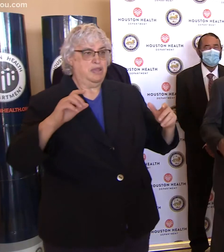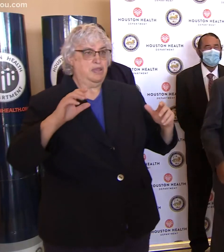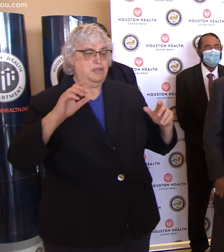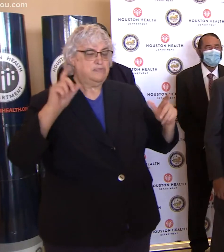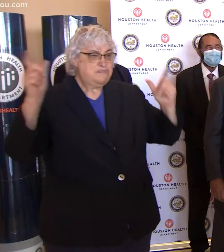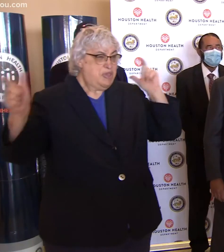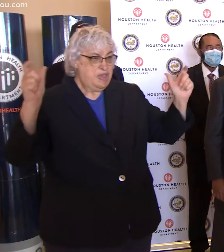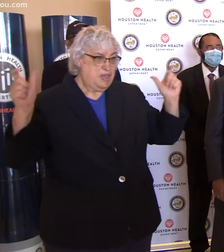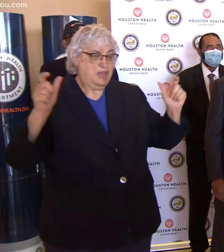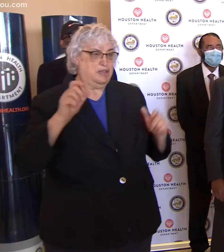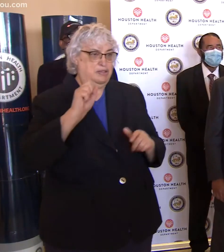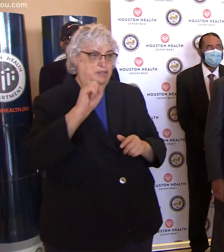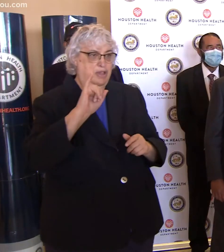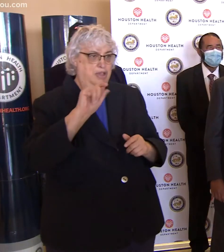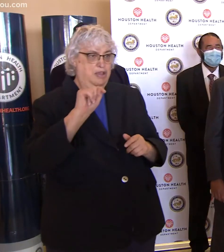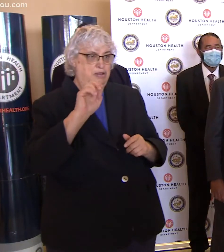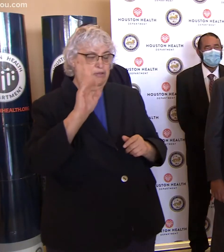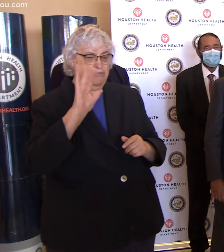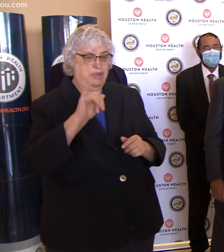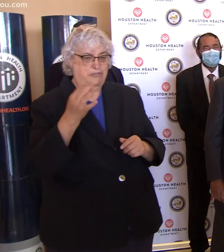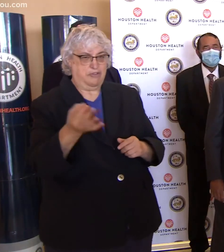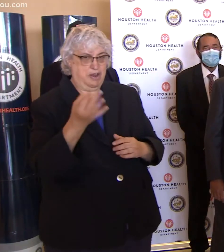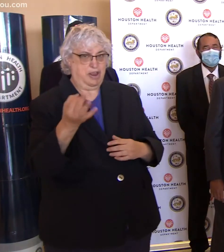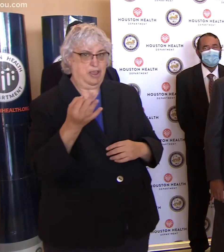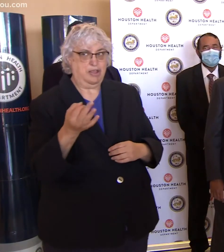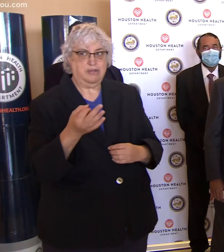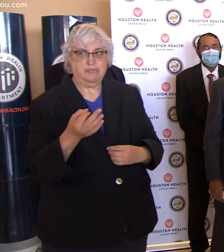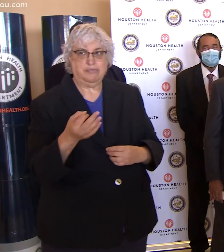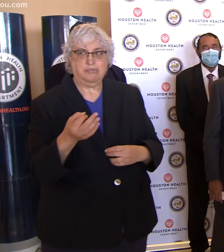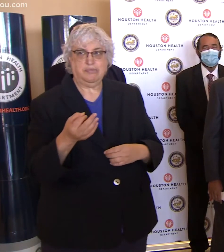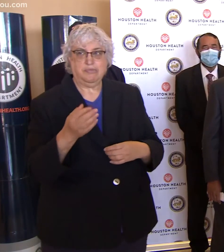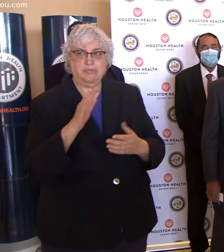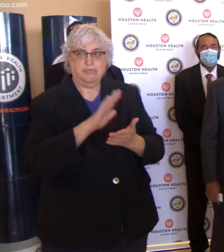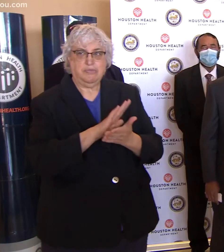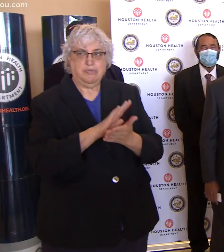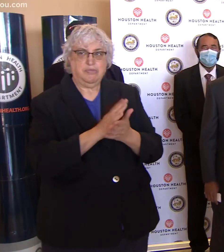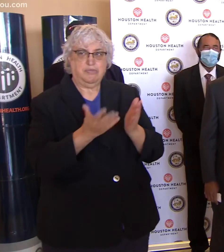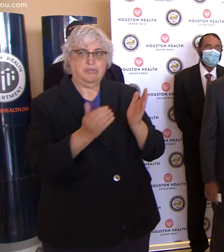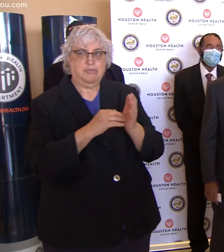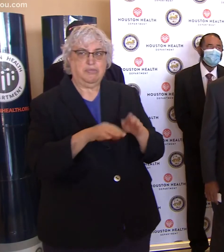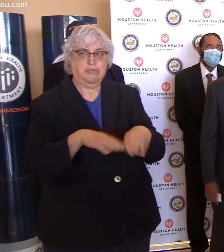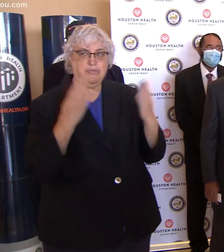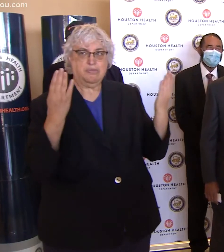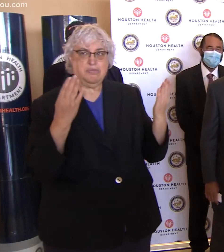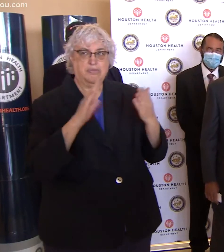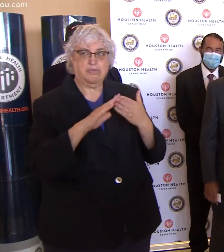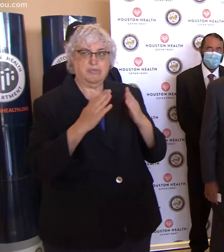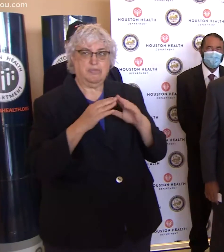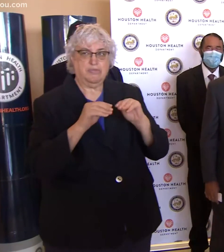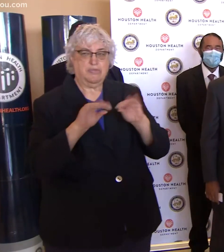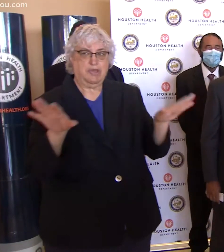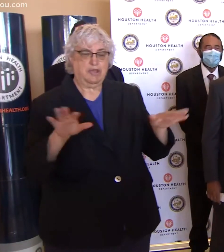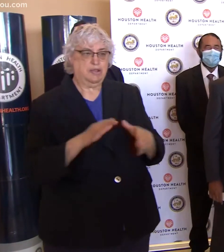up by week's end. Should schools be reopening with the current community spread going